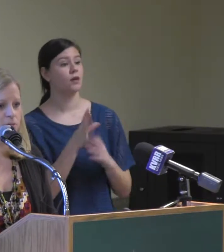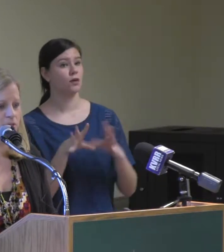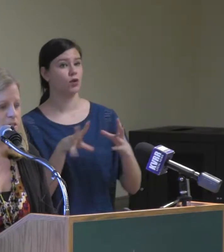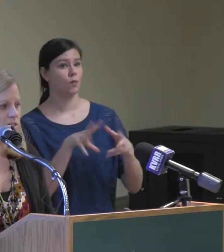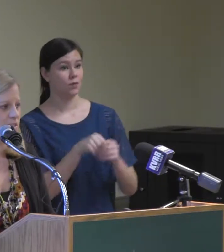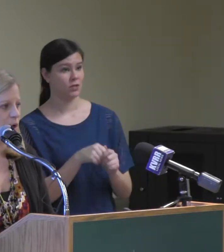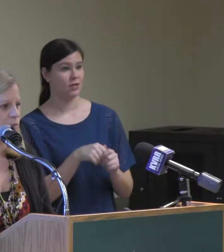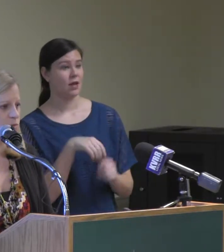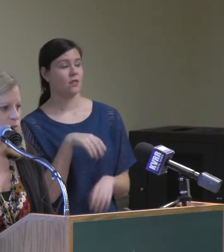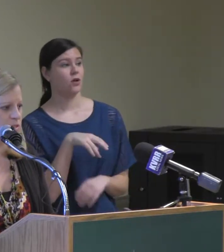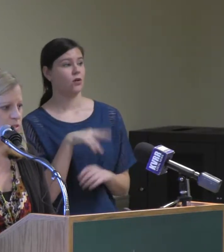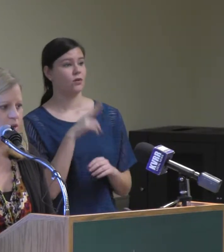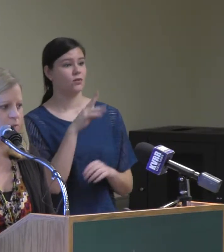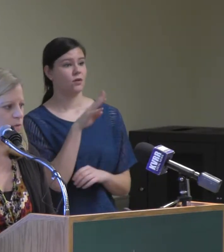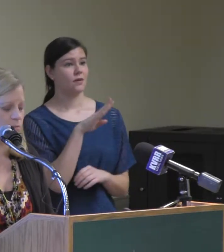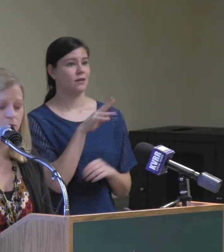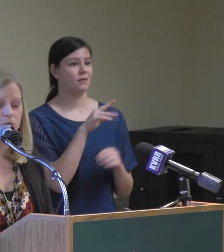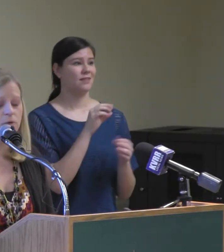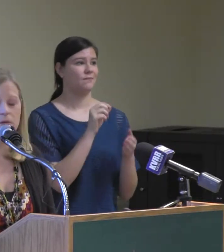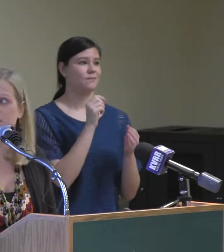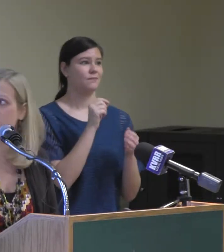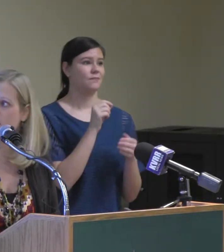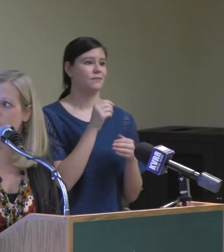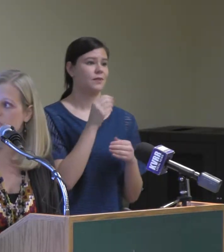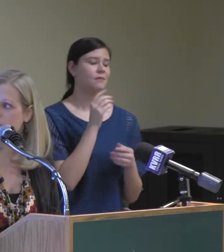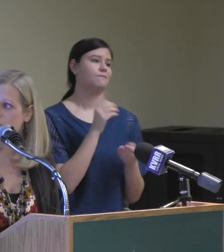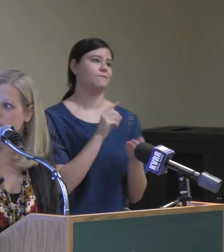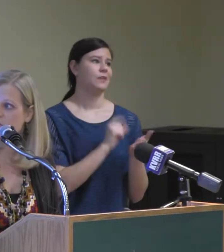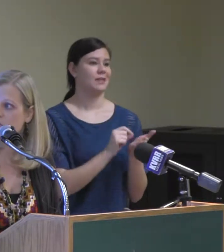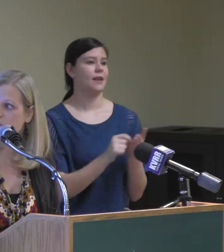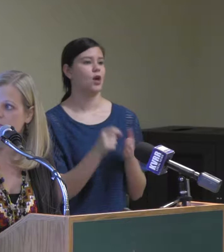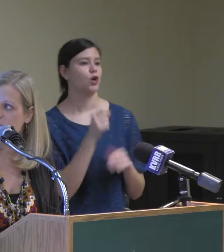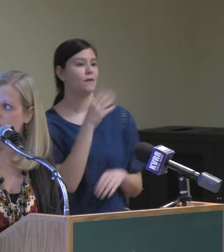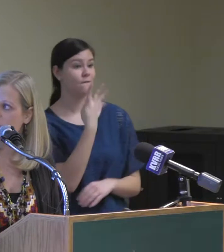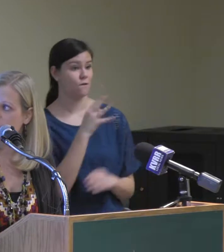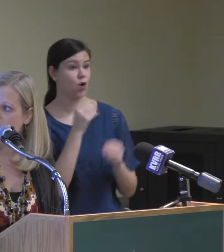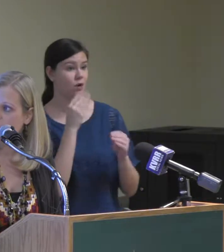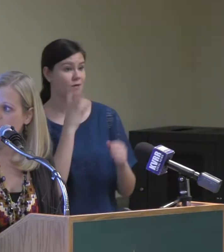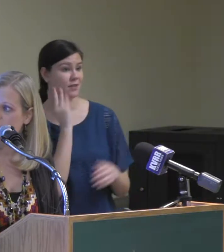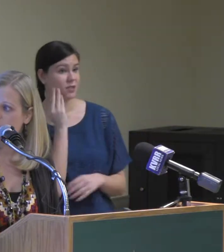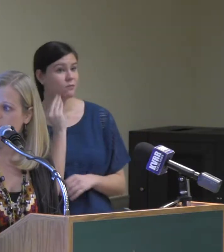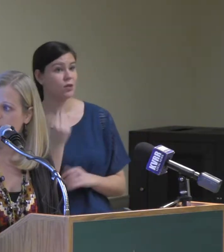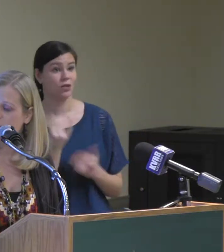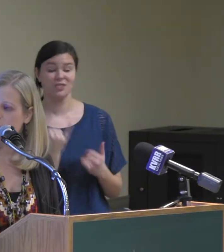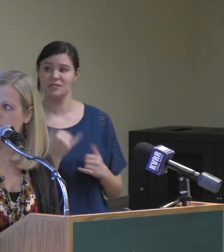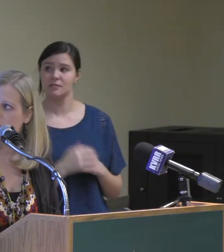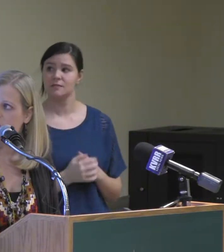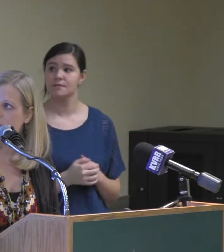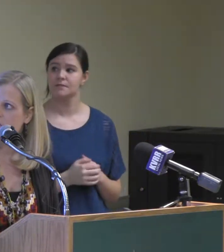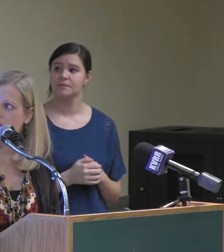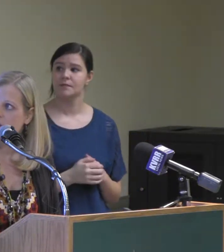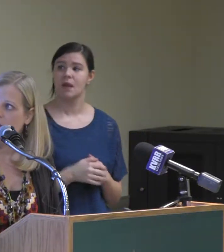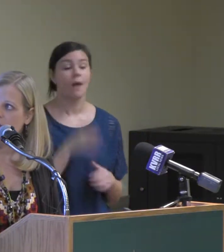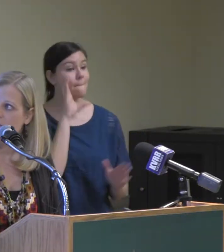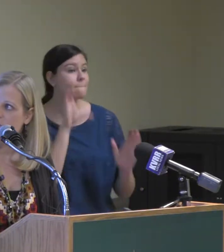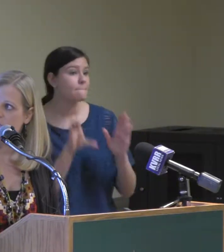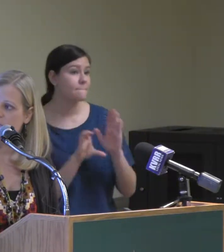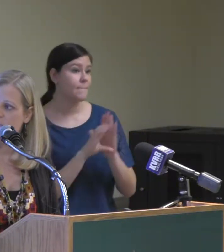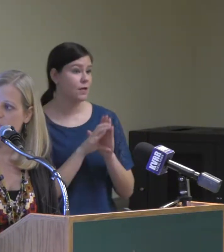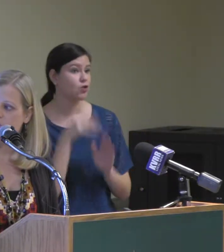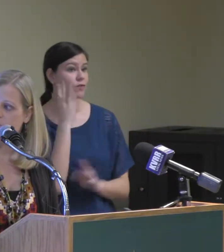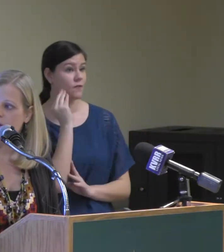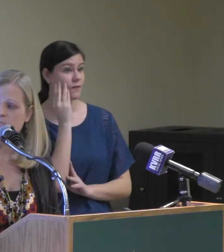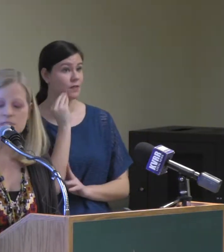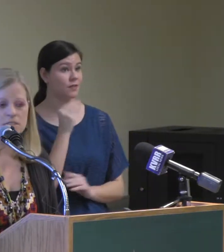4 experience at South, which was a new and amazing thing we did with these students, pictures of that experience, and just